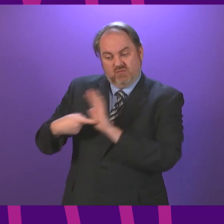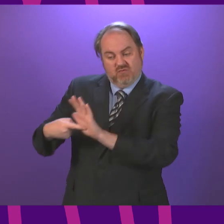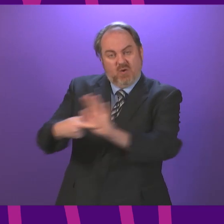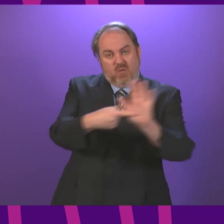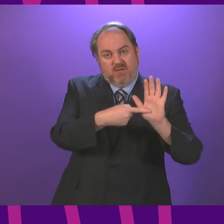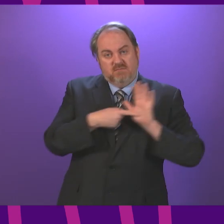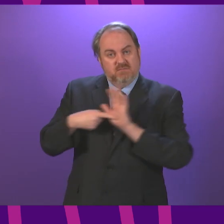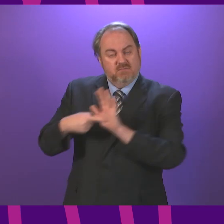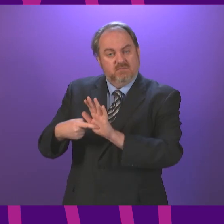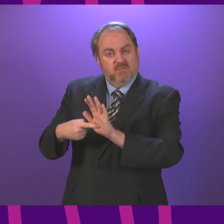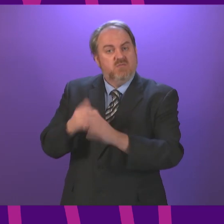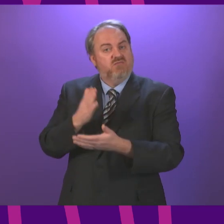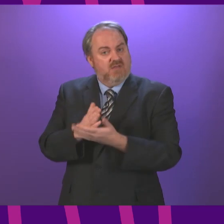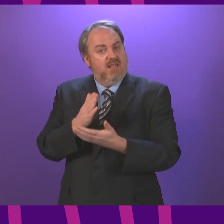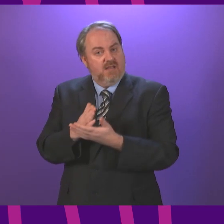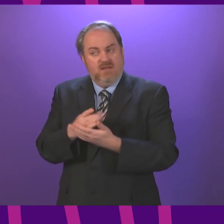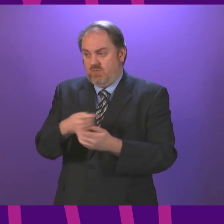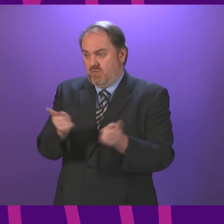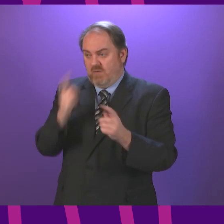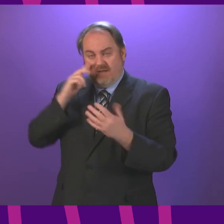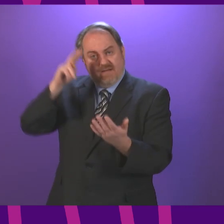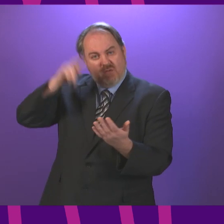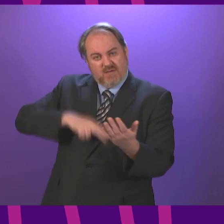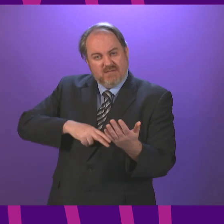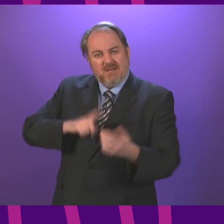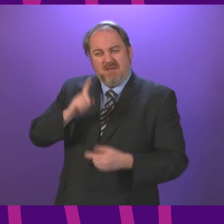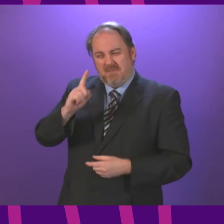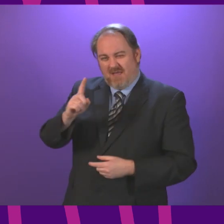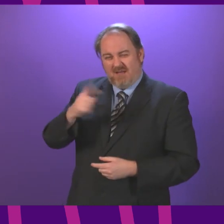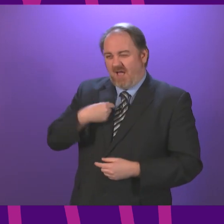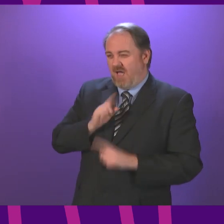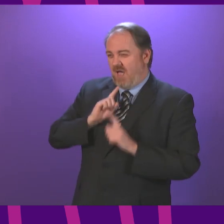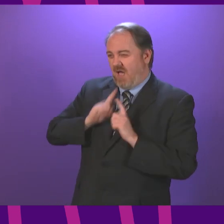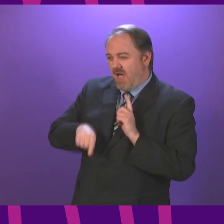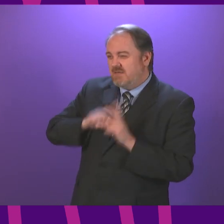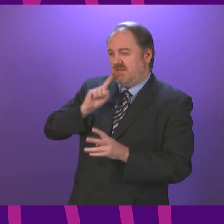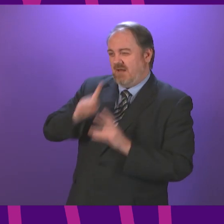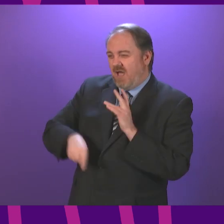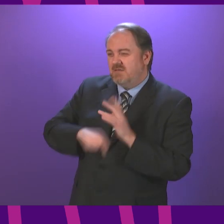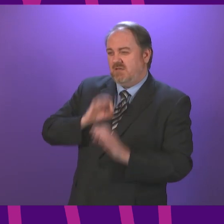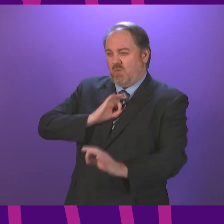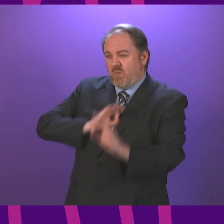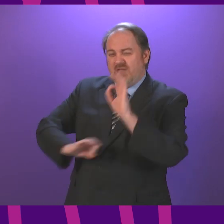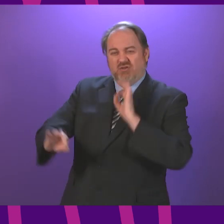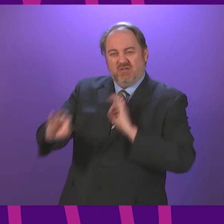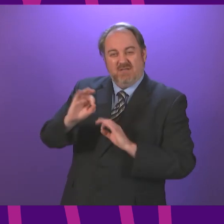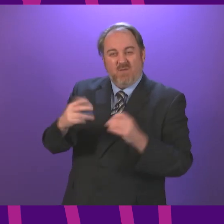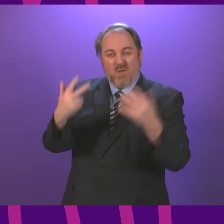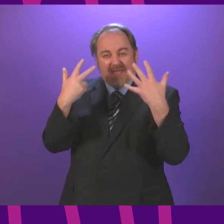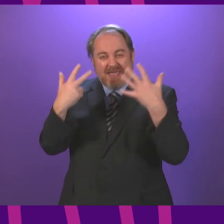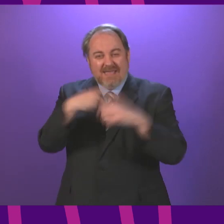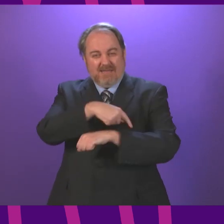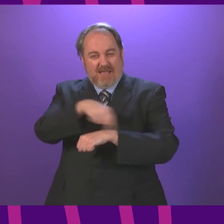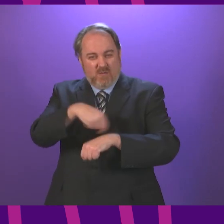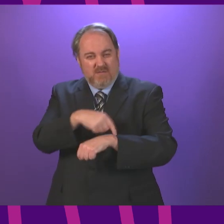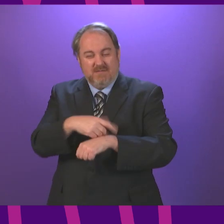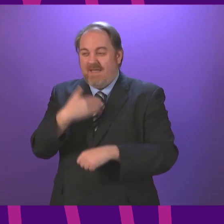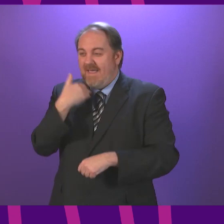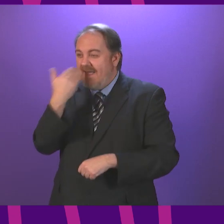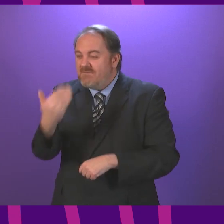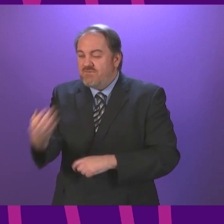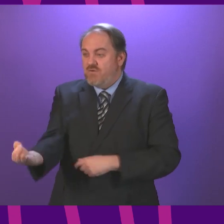look at that. I answered questions for eight hours on this yesterday. I answered every question that